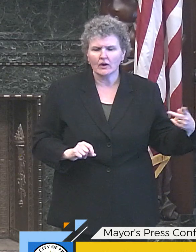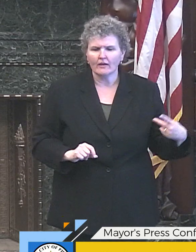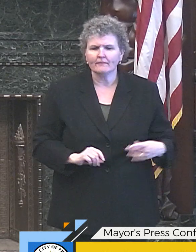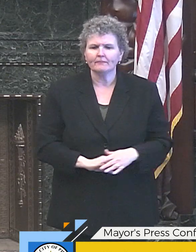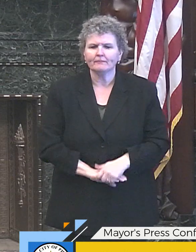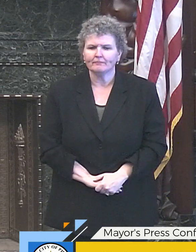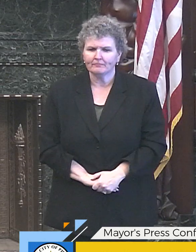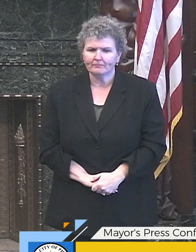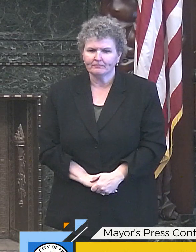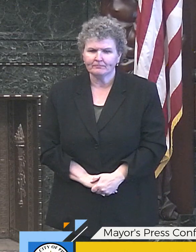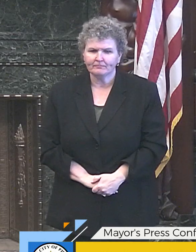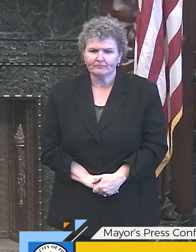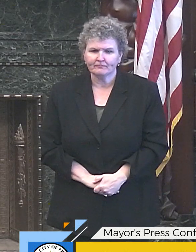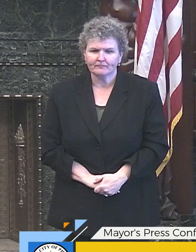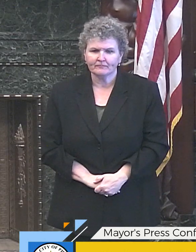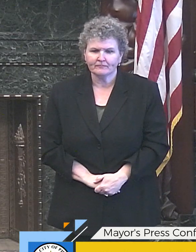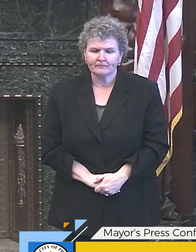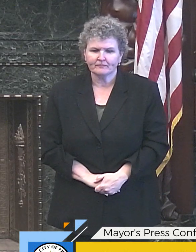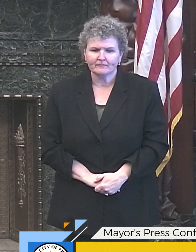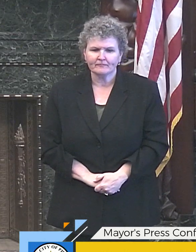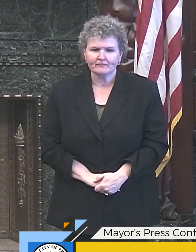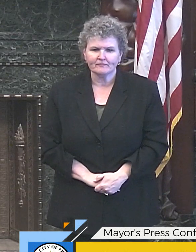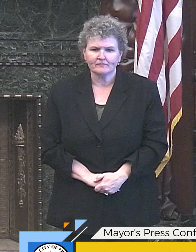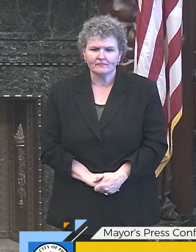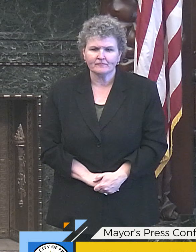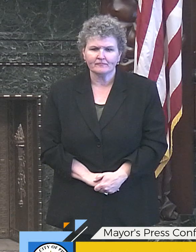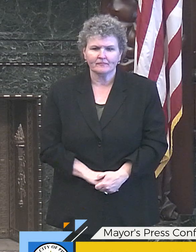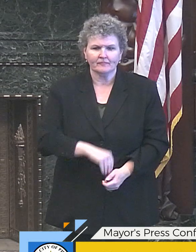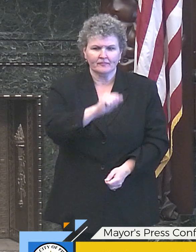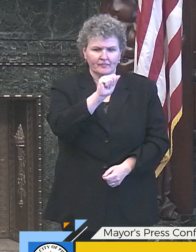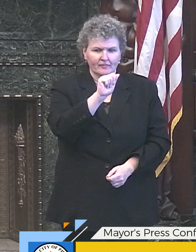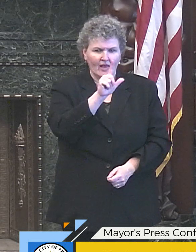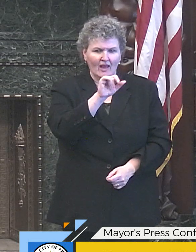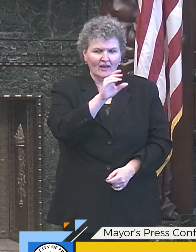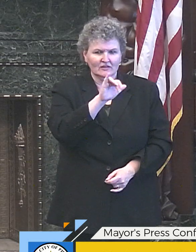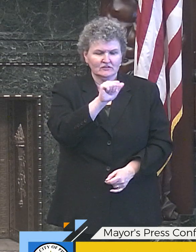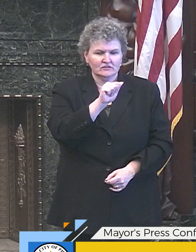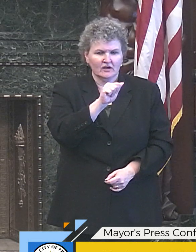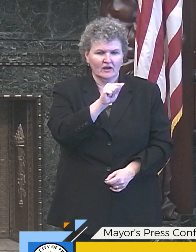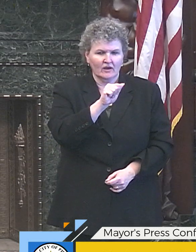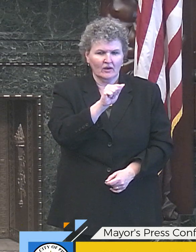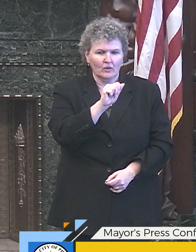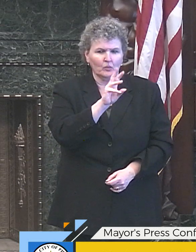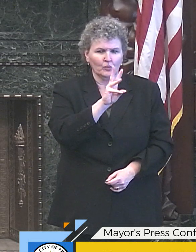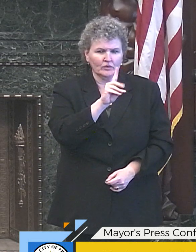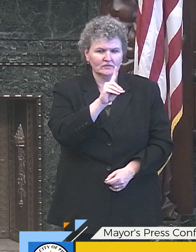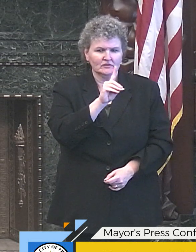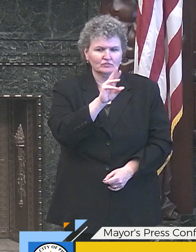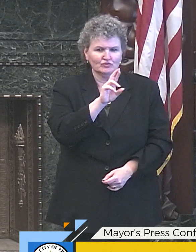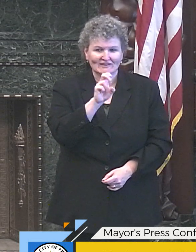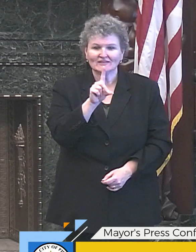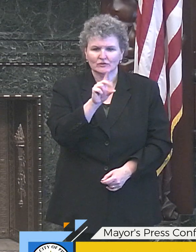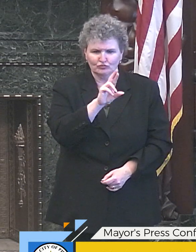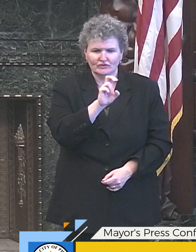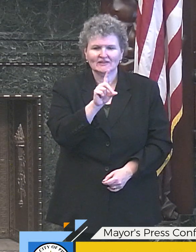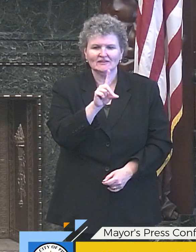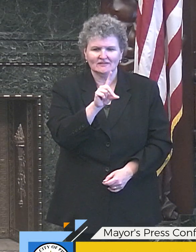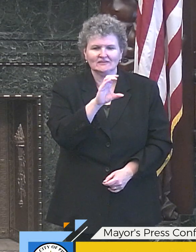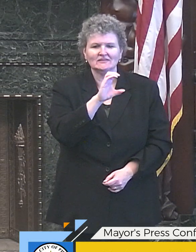Okay, thanks, Lawrence. Now we are going to Alicia Reed at CBS 3. You are now unmuted.